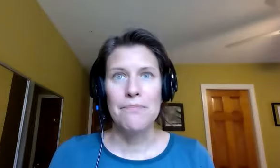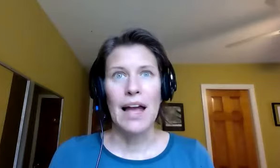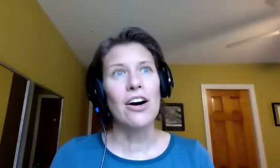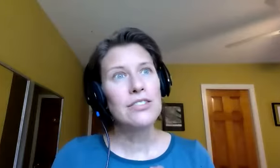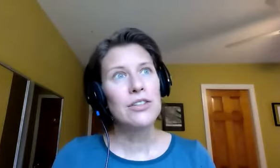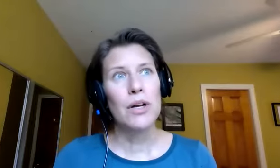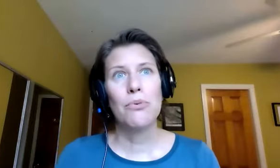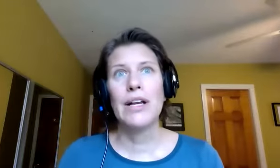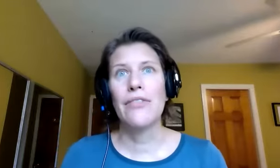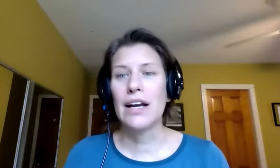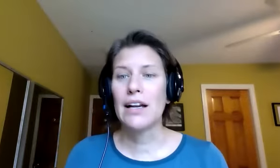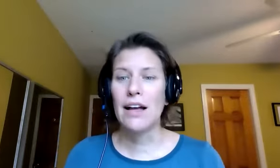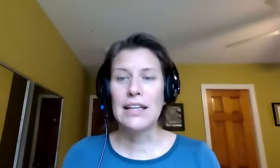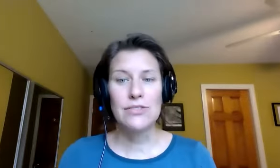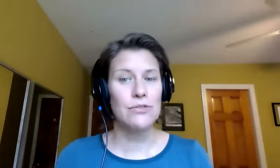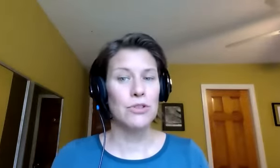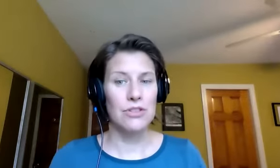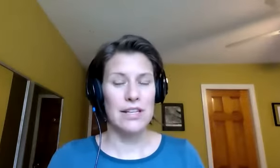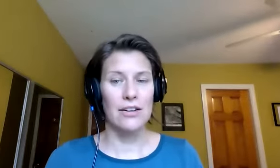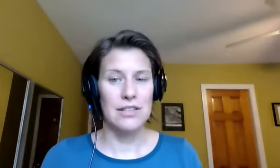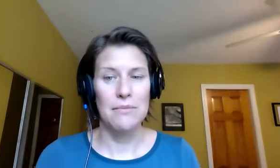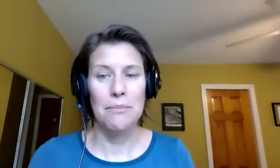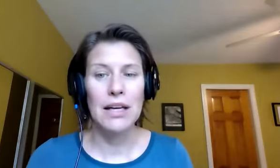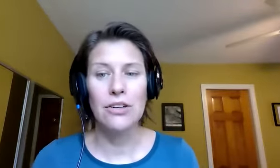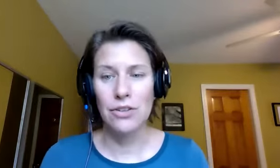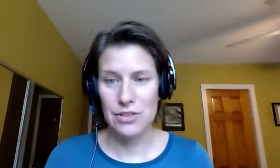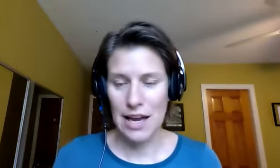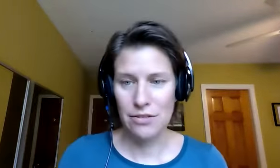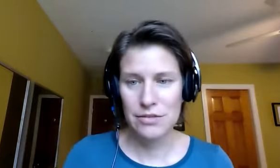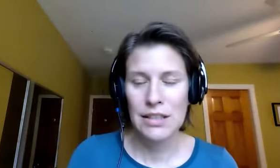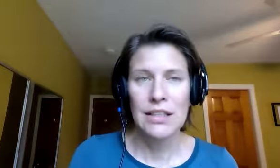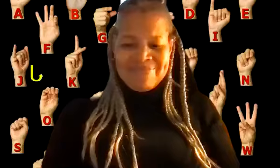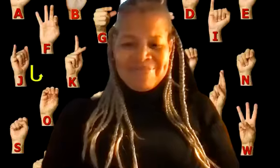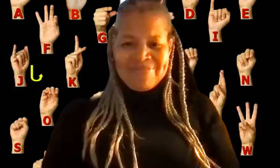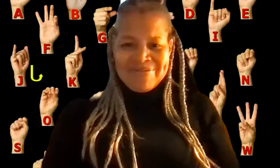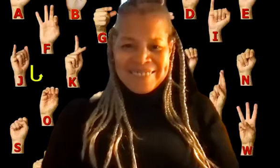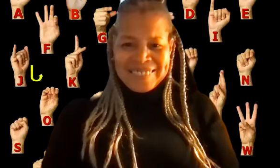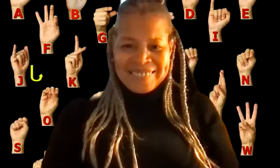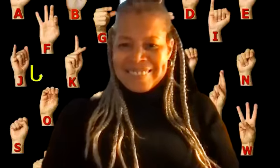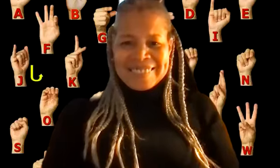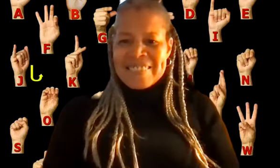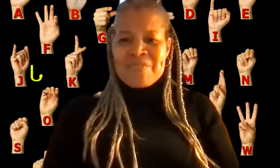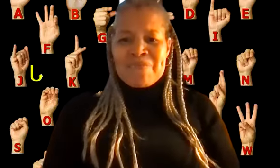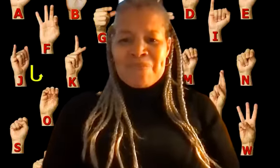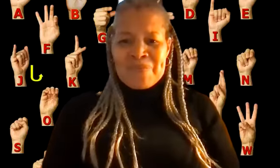I also want to point out that I got a lot of gifts from Girl Scouts. I'm a big Girl Scout. Uh, I don't, are you a Girl Scout?